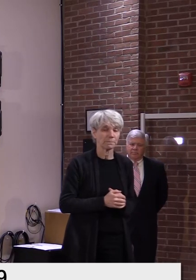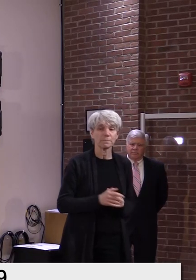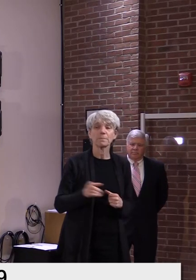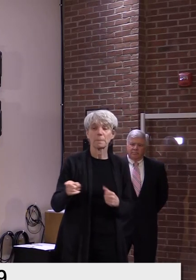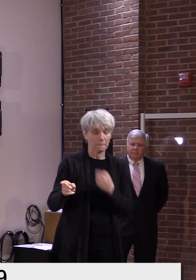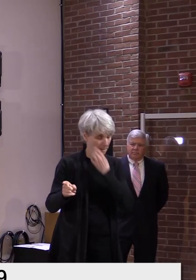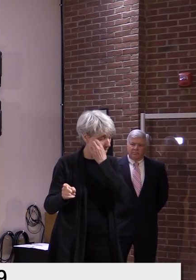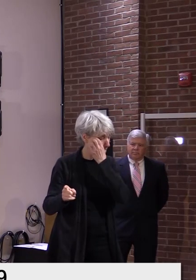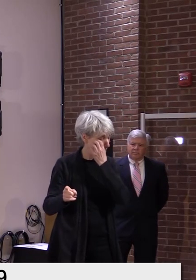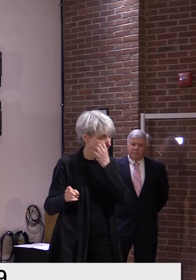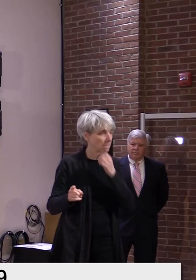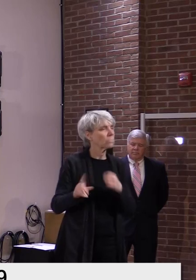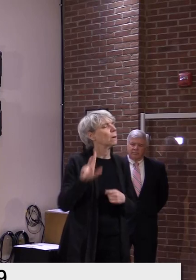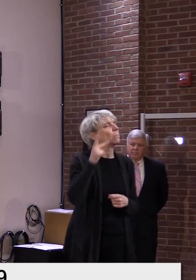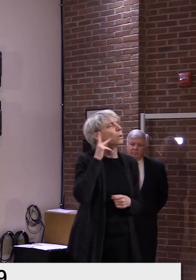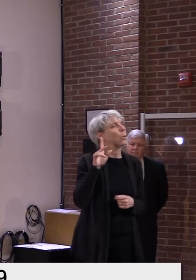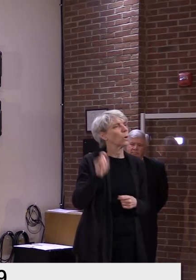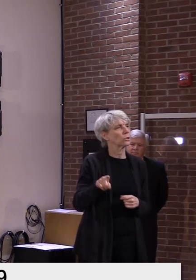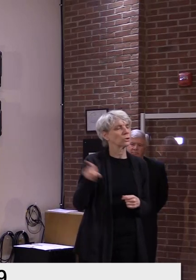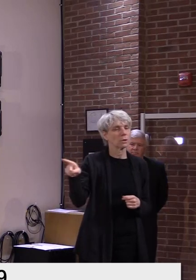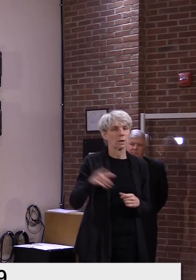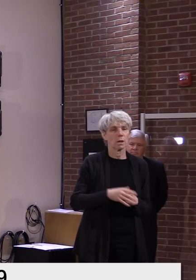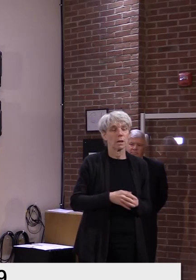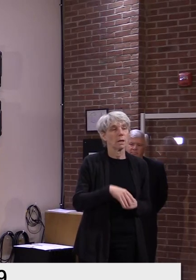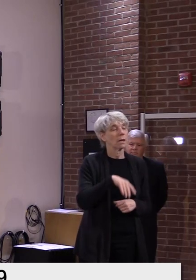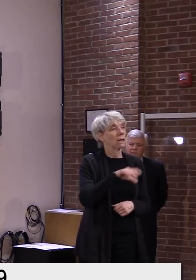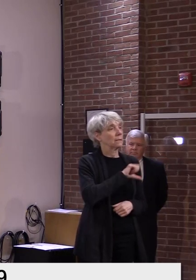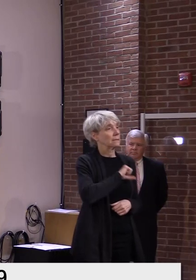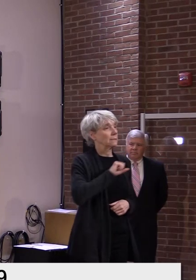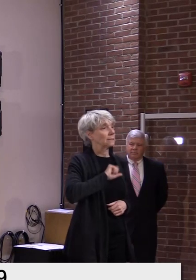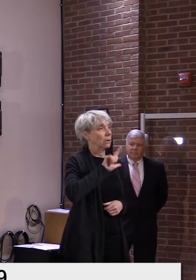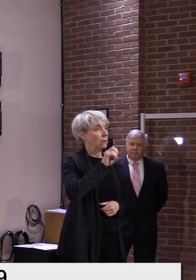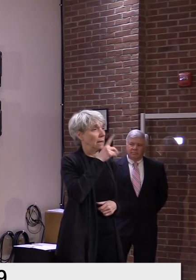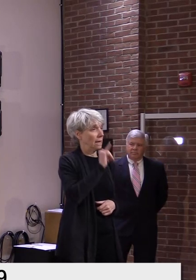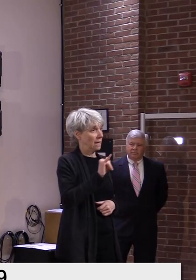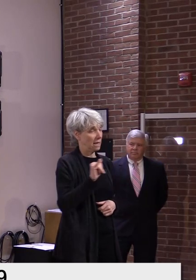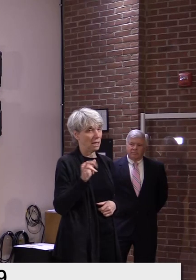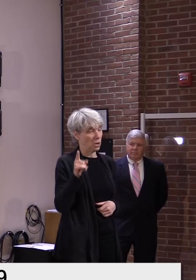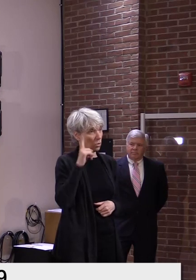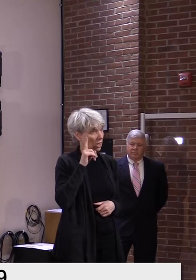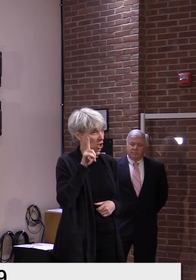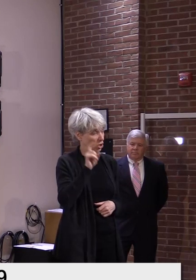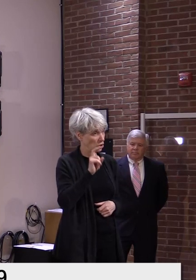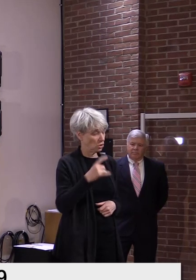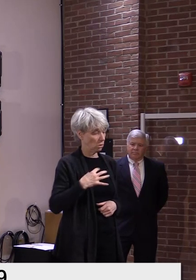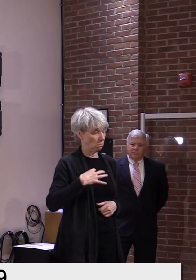Ask a political question. Would you like to see Senator Leahy run for re-election next year? Yes.